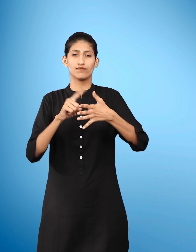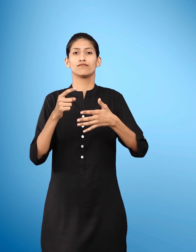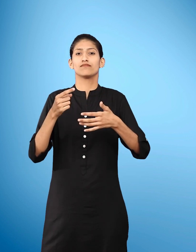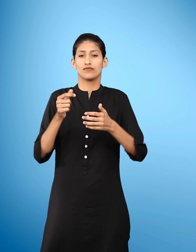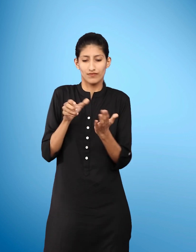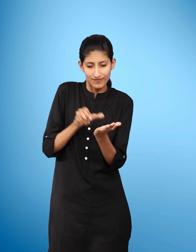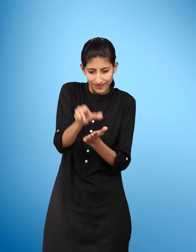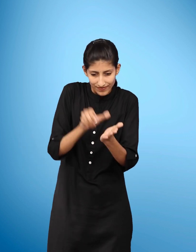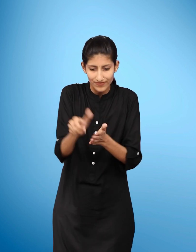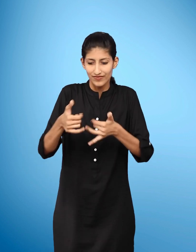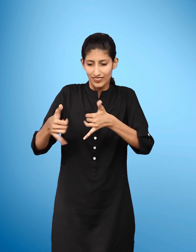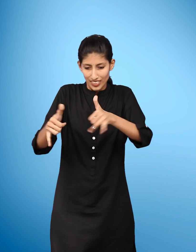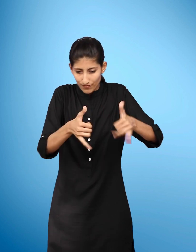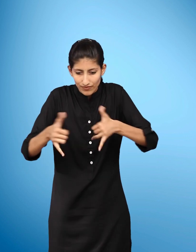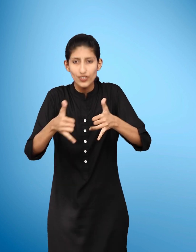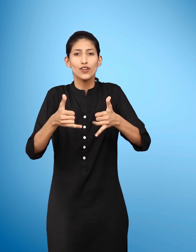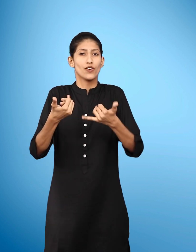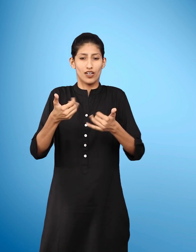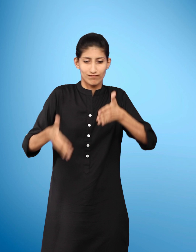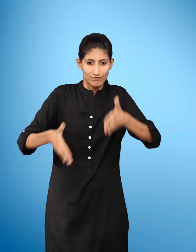which came from the city.